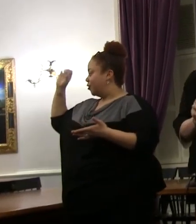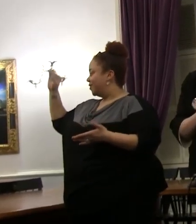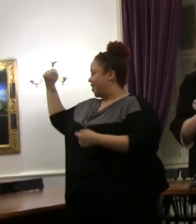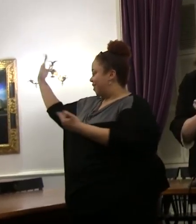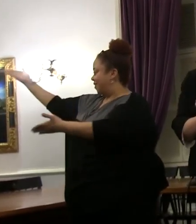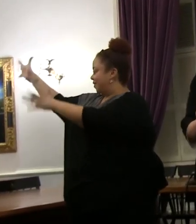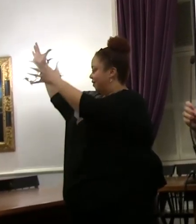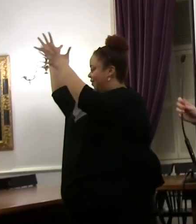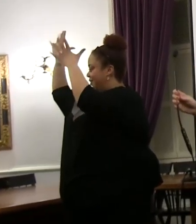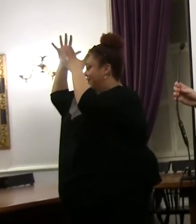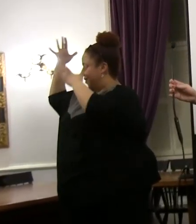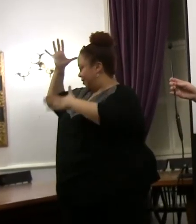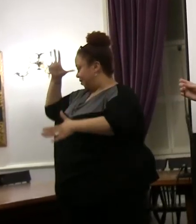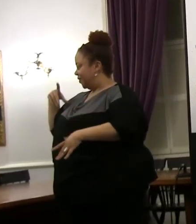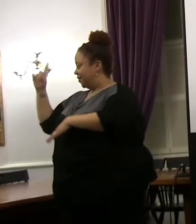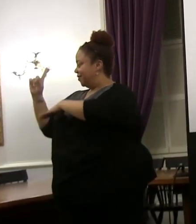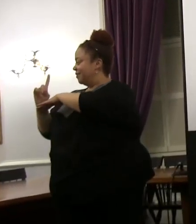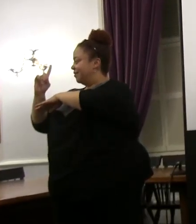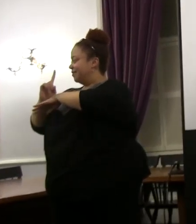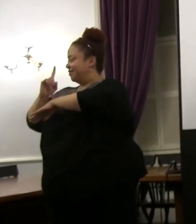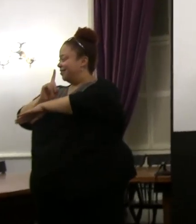thank you